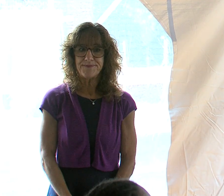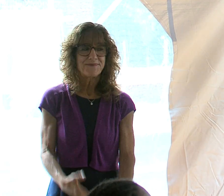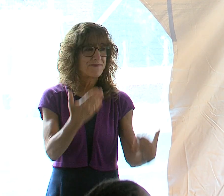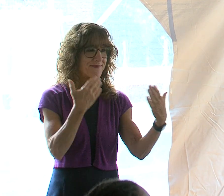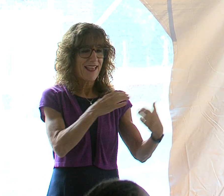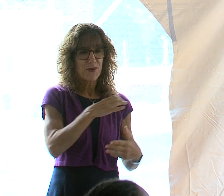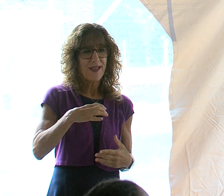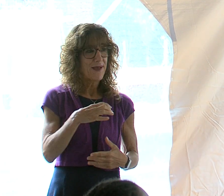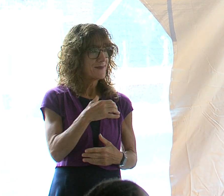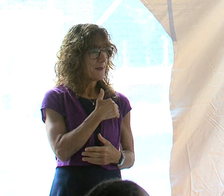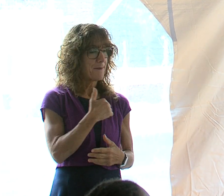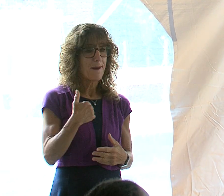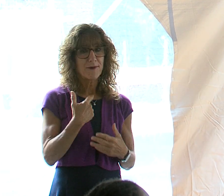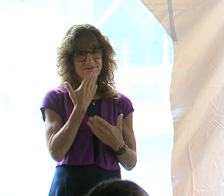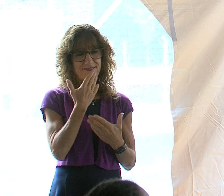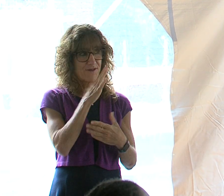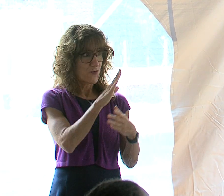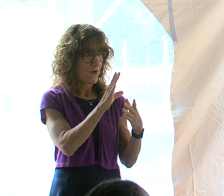Thank you, Councilman. Really appreciate those words.